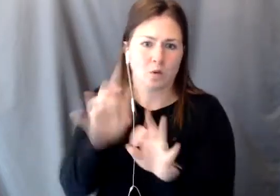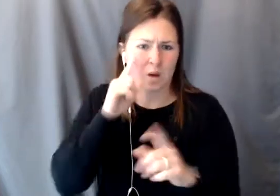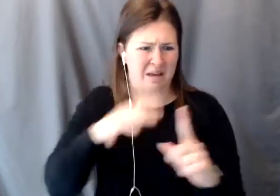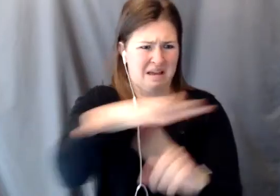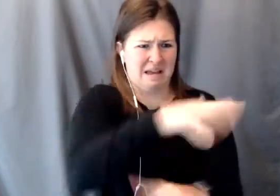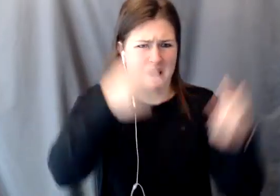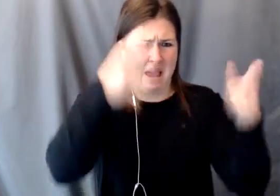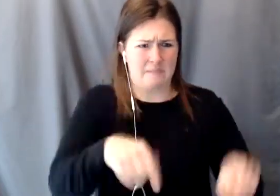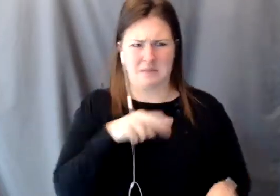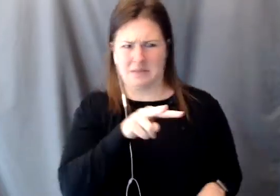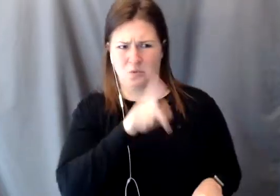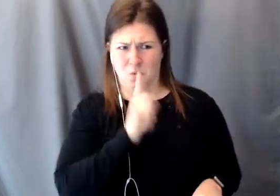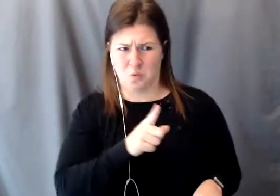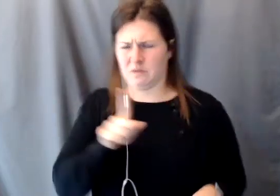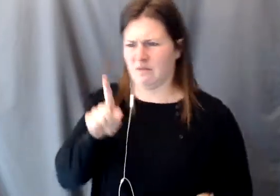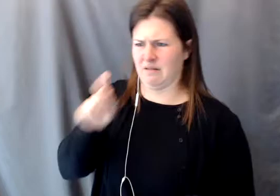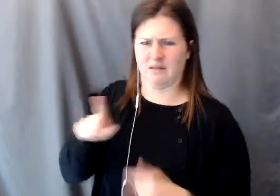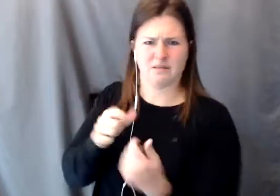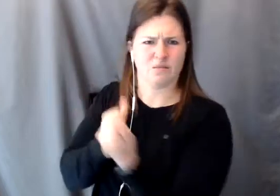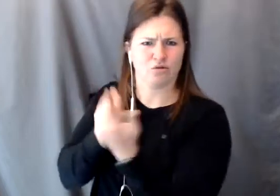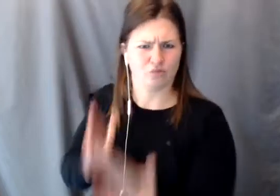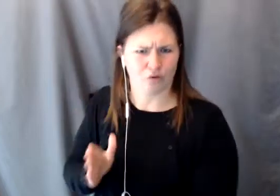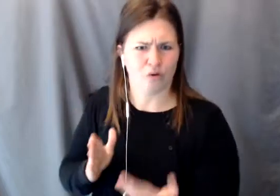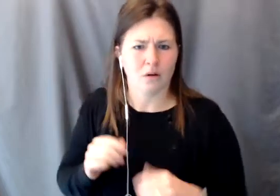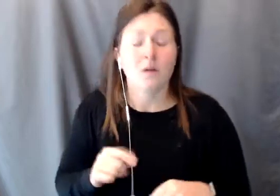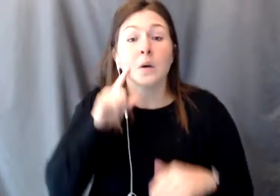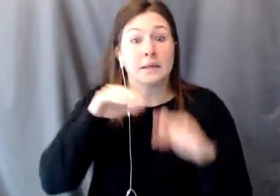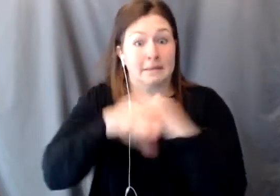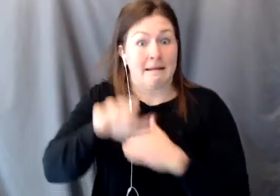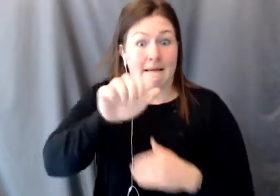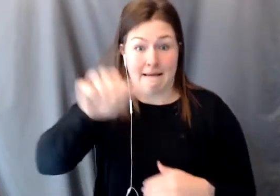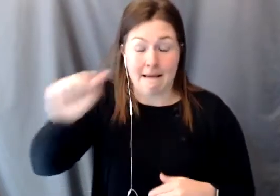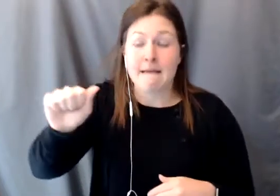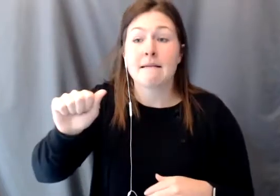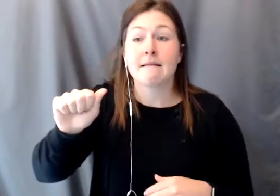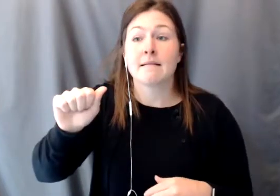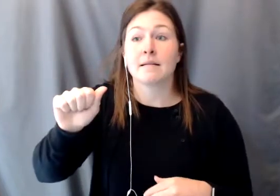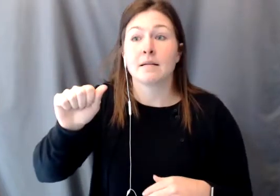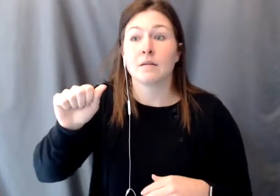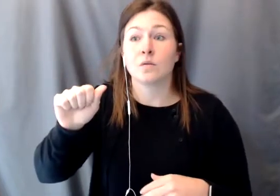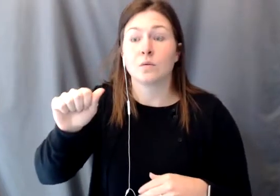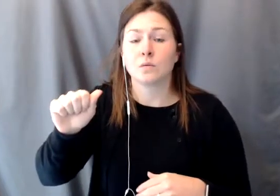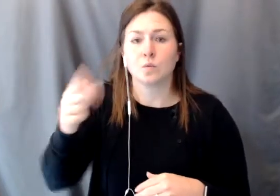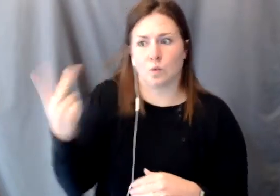to Alcoholics Anonymous. And she started taking me through the book, and she started, you know, I started to learn